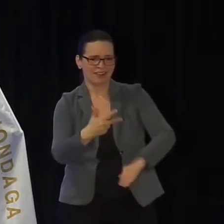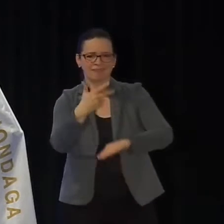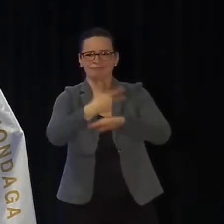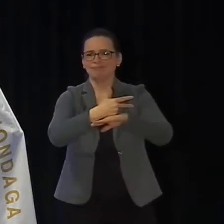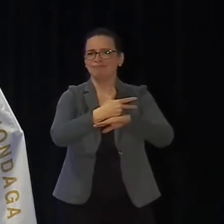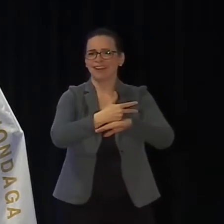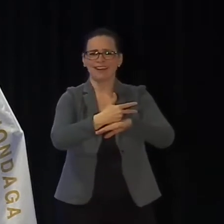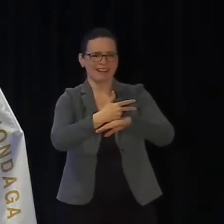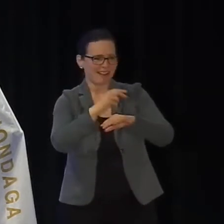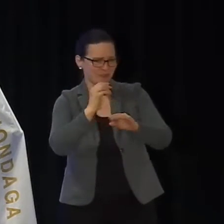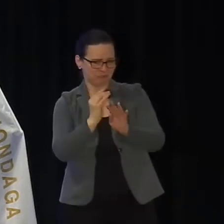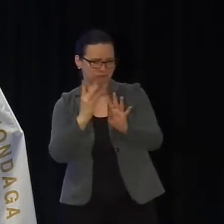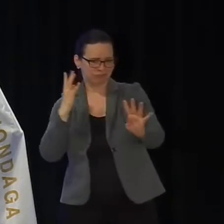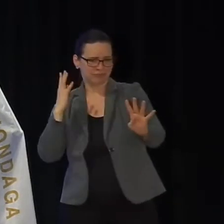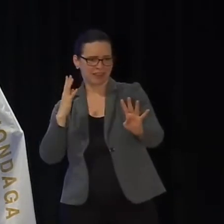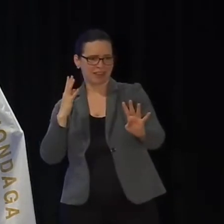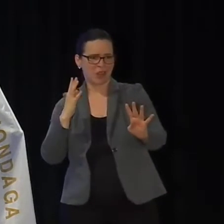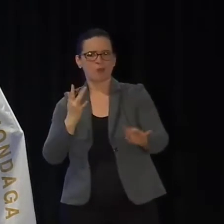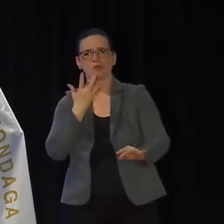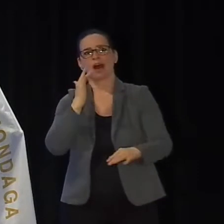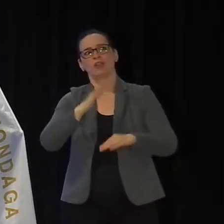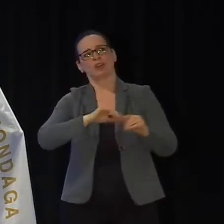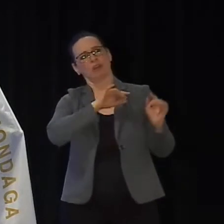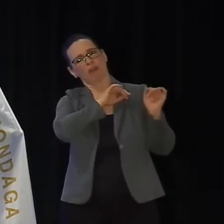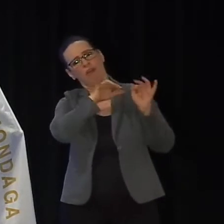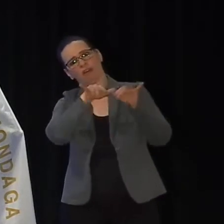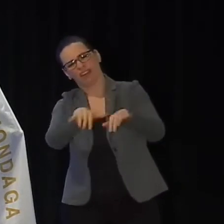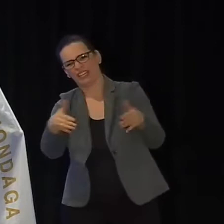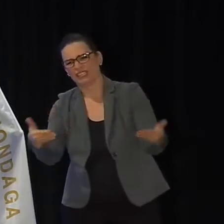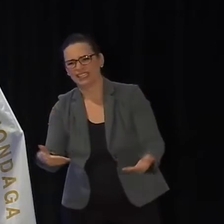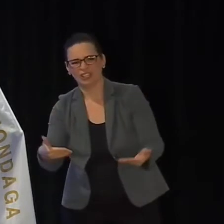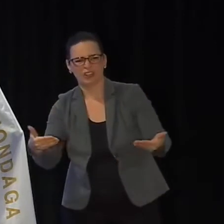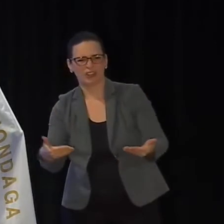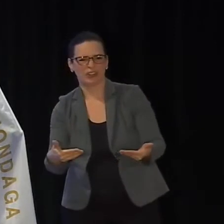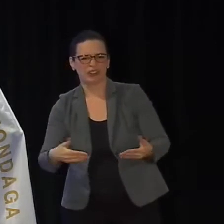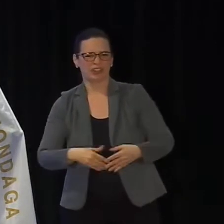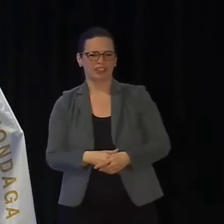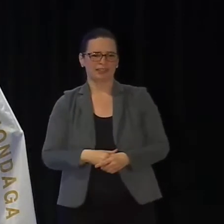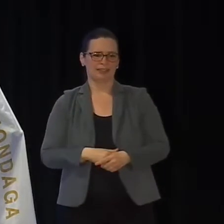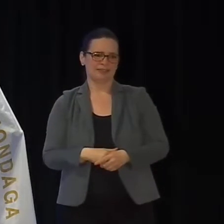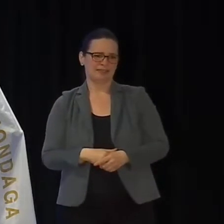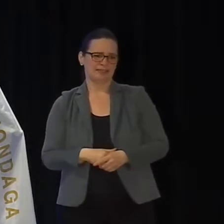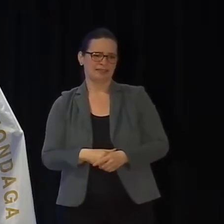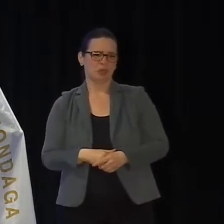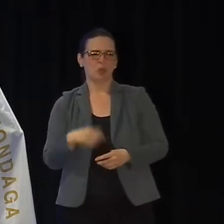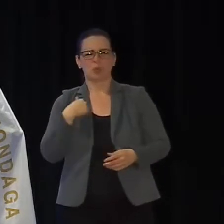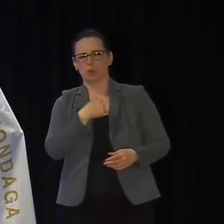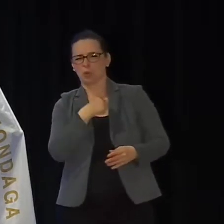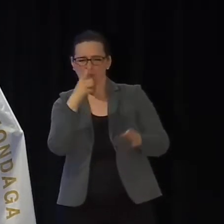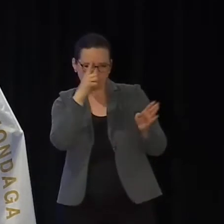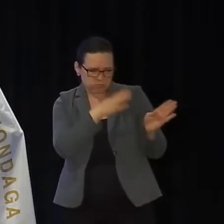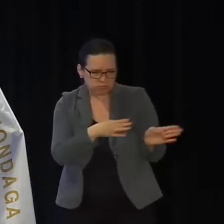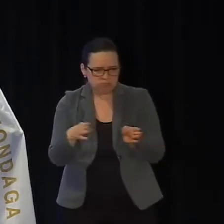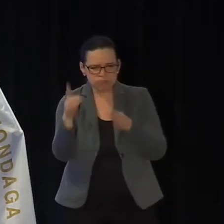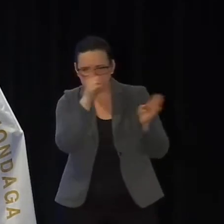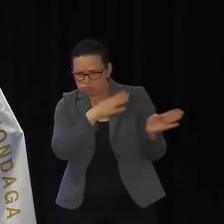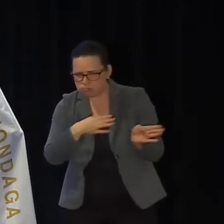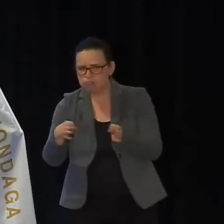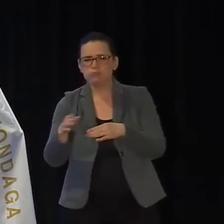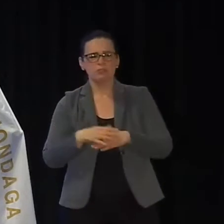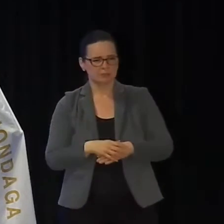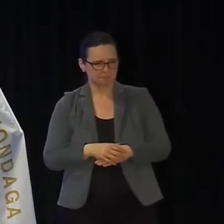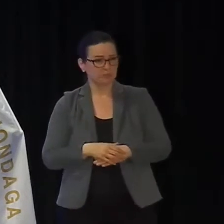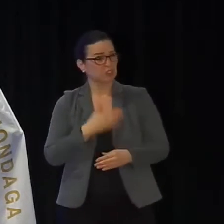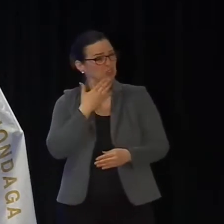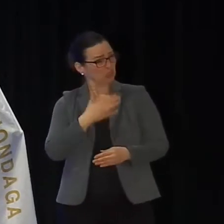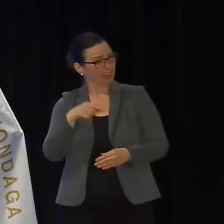them all here. So we'll look at all of that. and it's good. We're in a